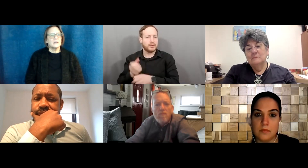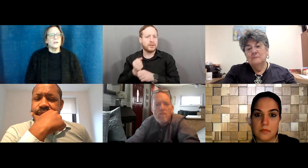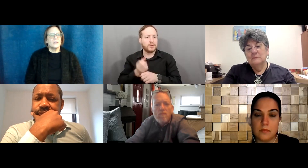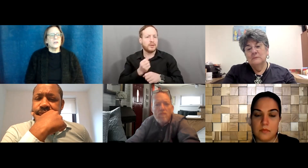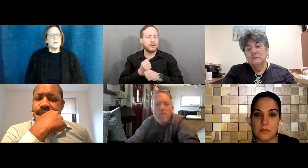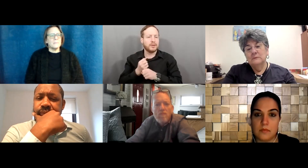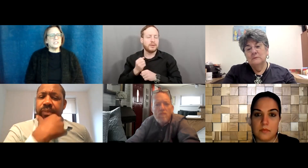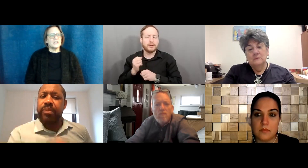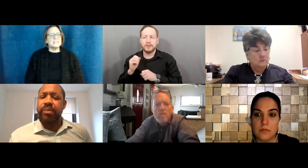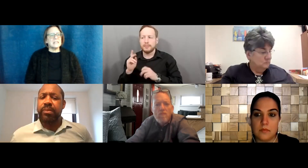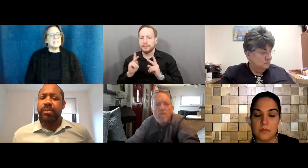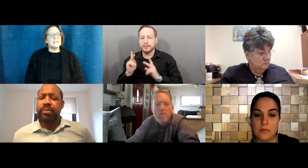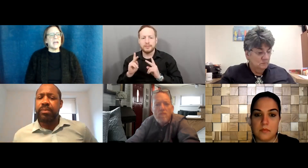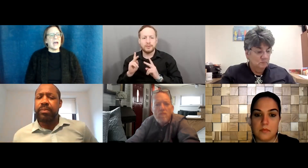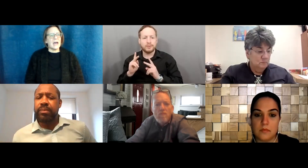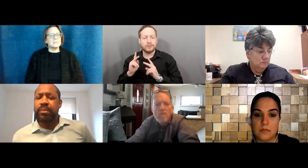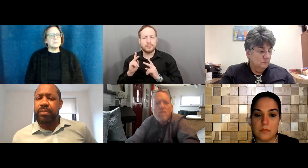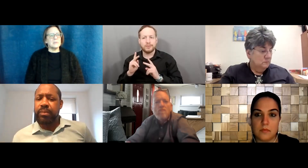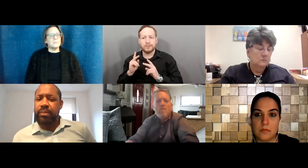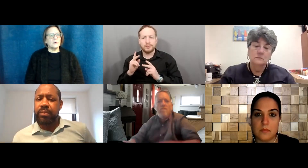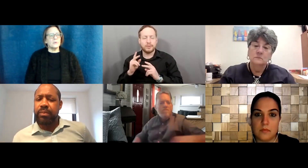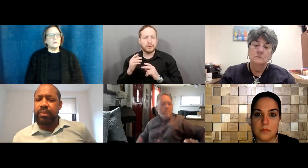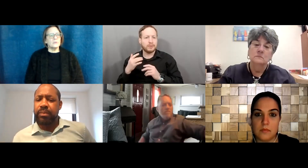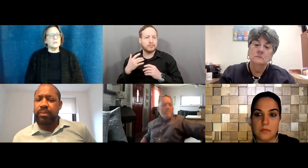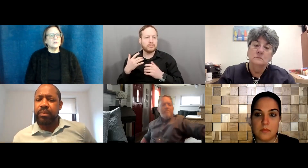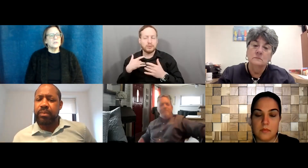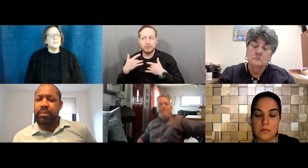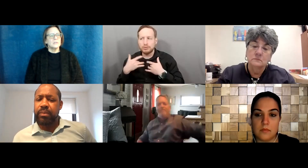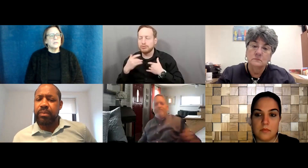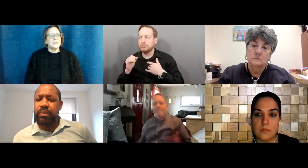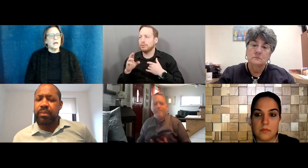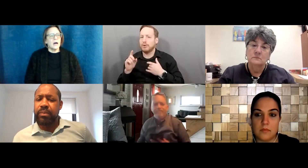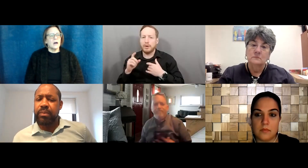but the commission did get people